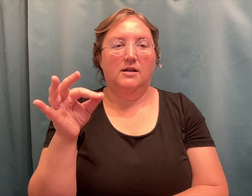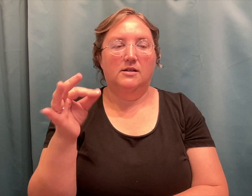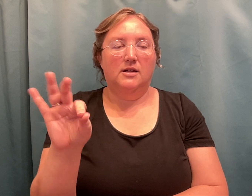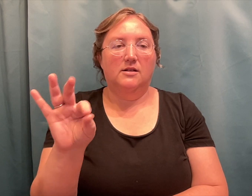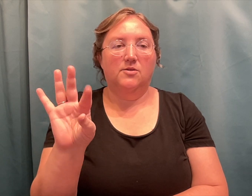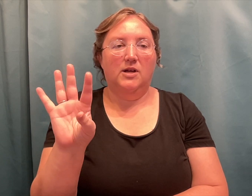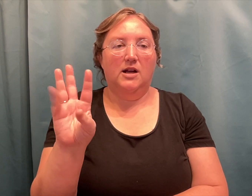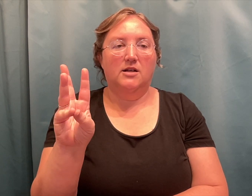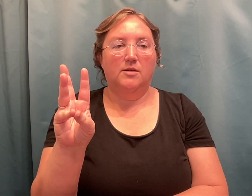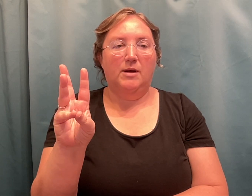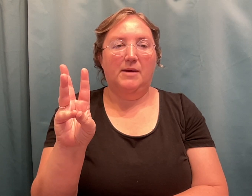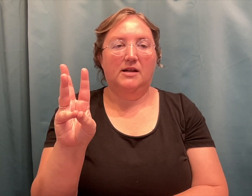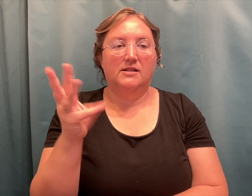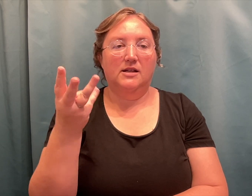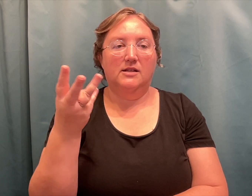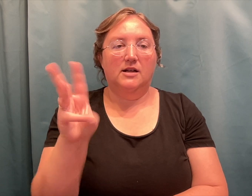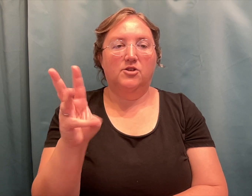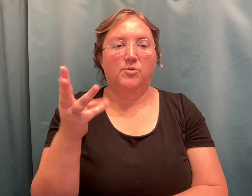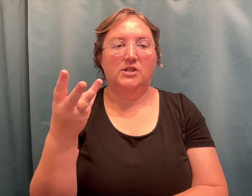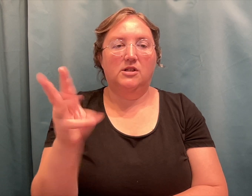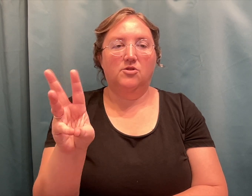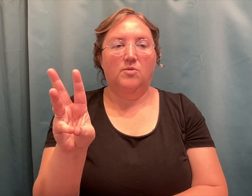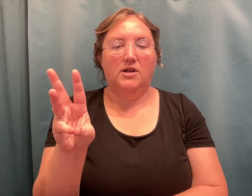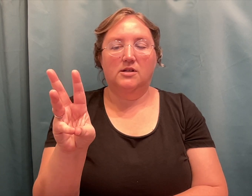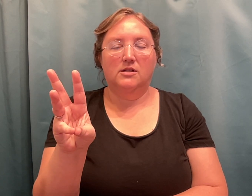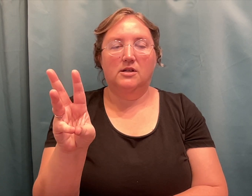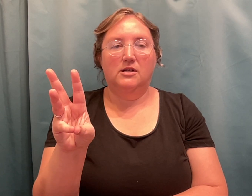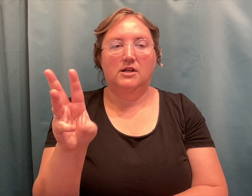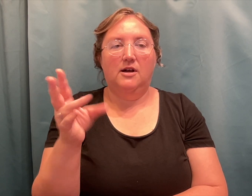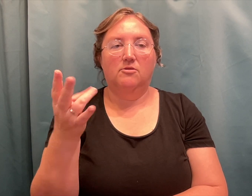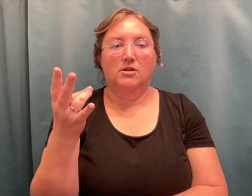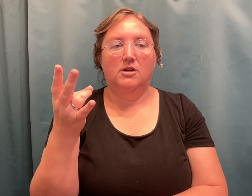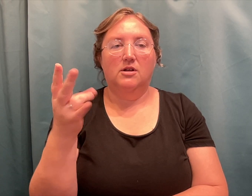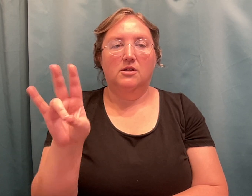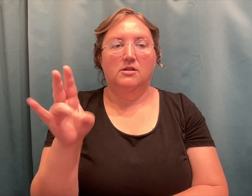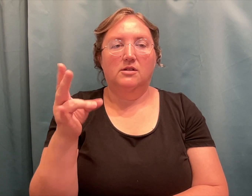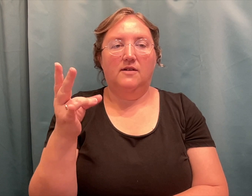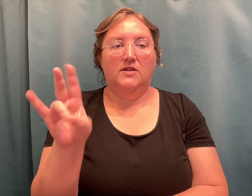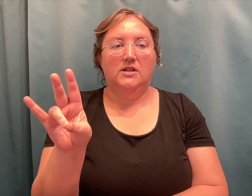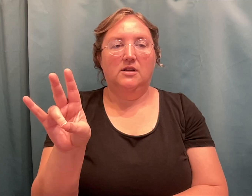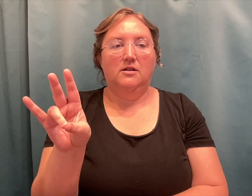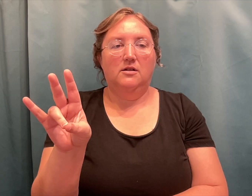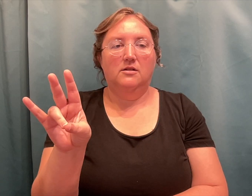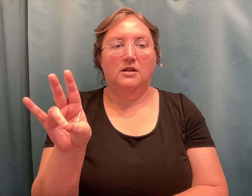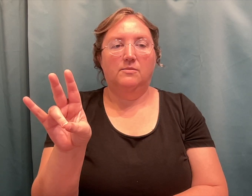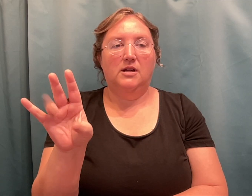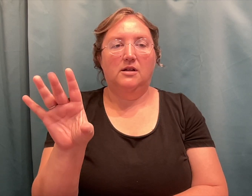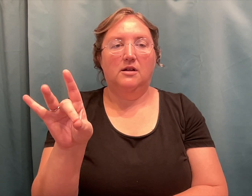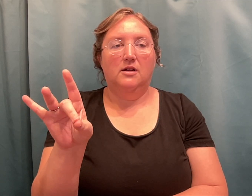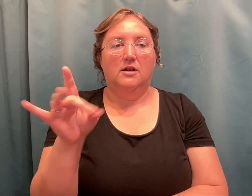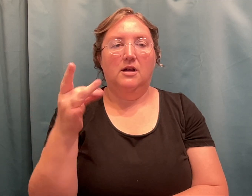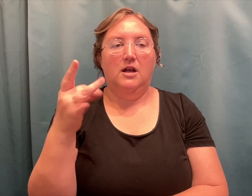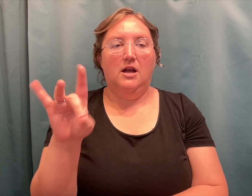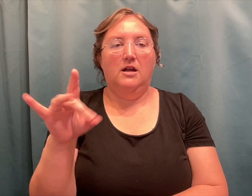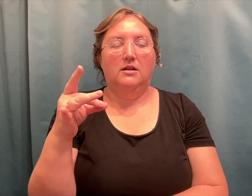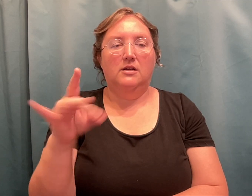19. So again, I make a 6 and I twist it twice into out. 17, same thing.